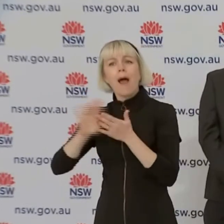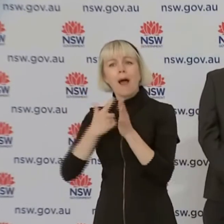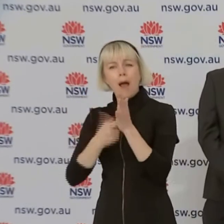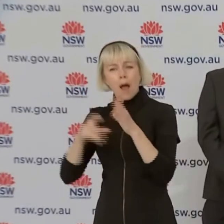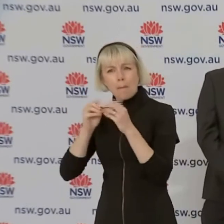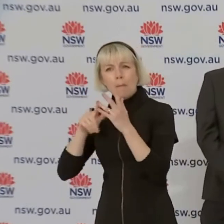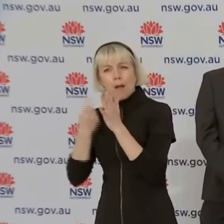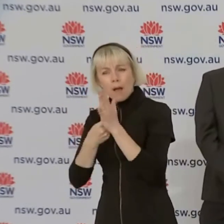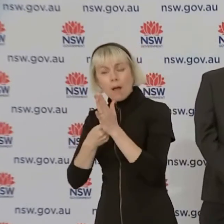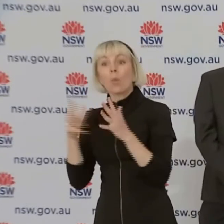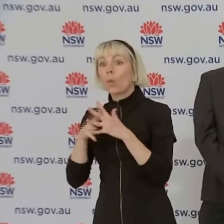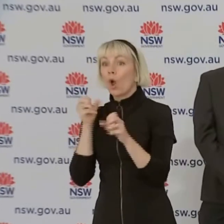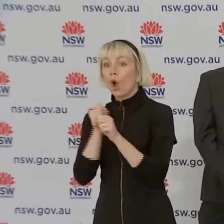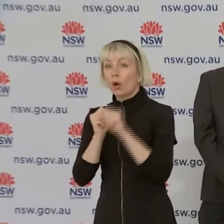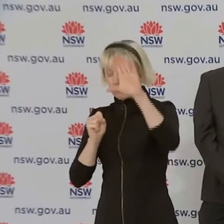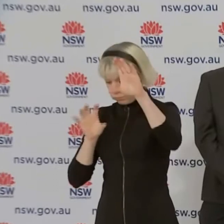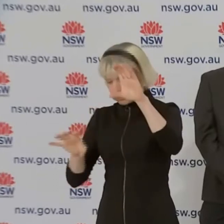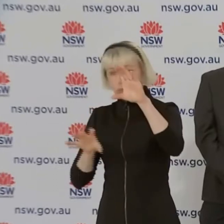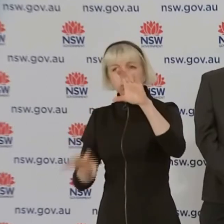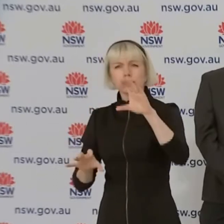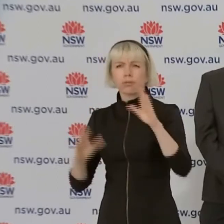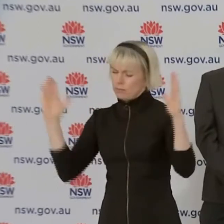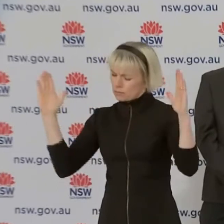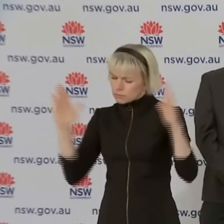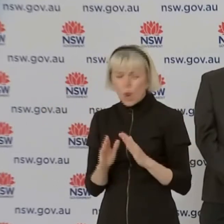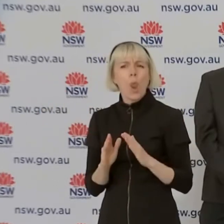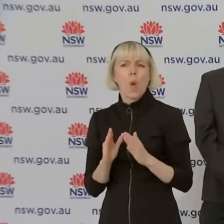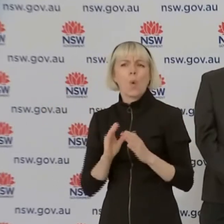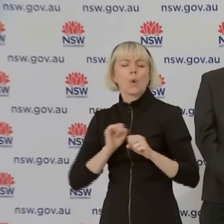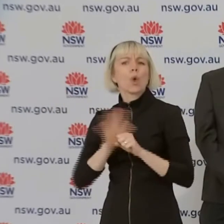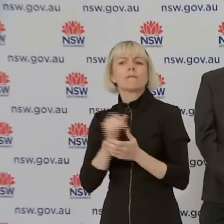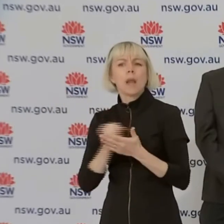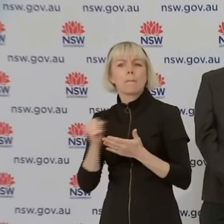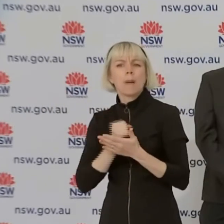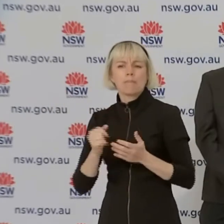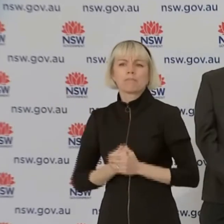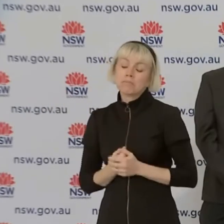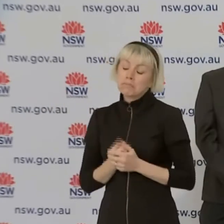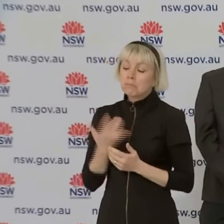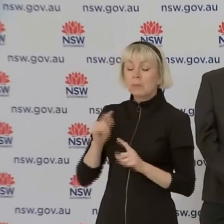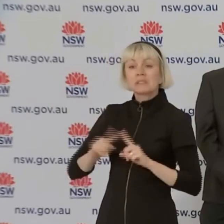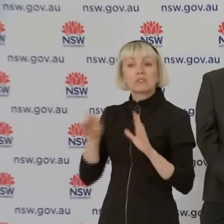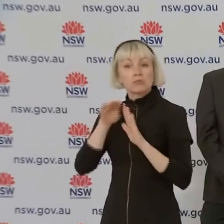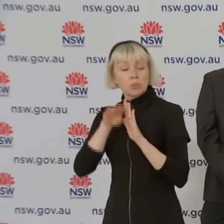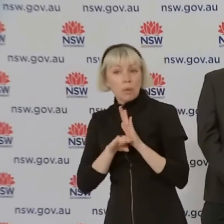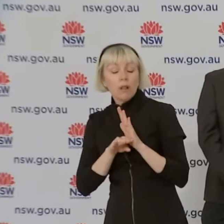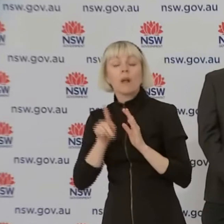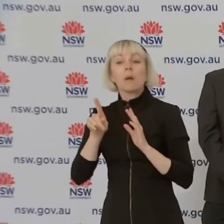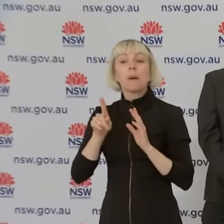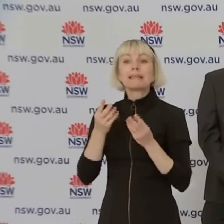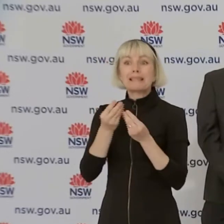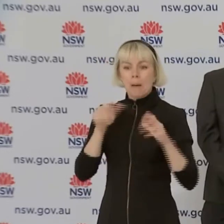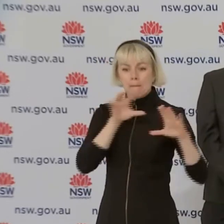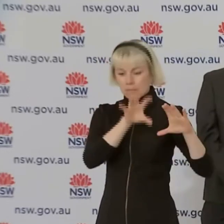to no virus cases. There are some other areas, including the 8 local government areas, that have very high numbers of cases. So we're working through